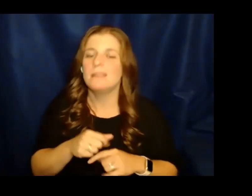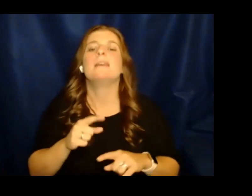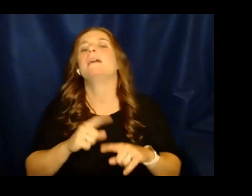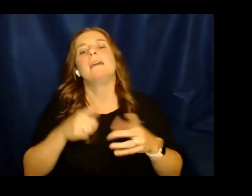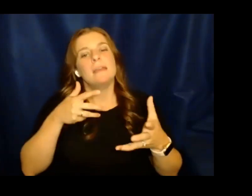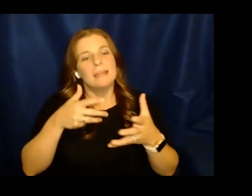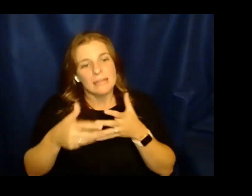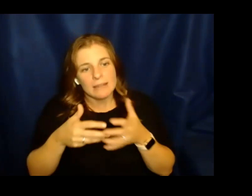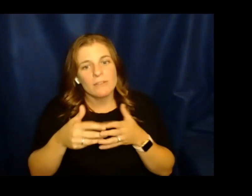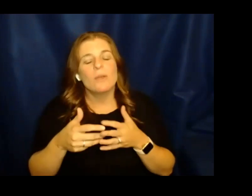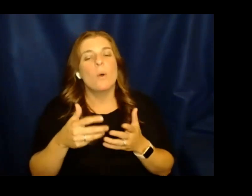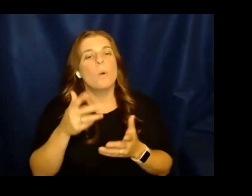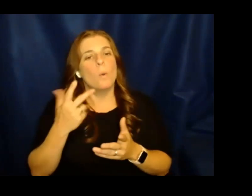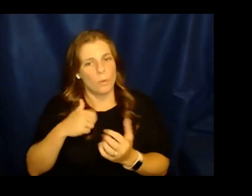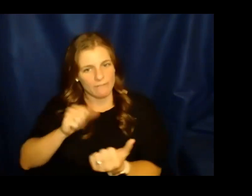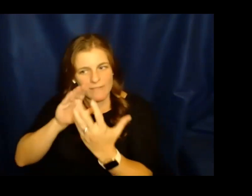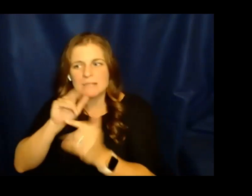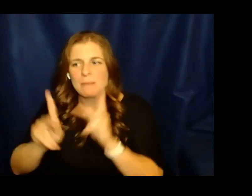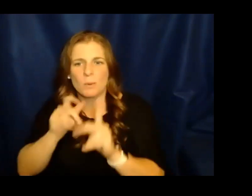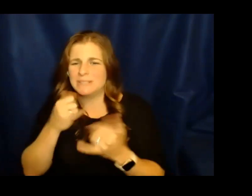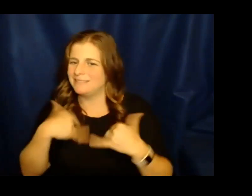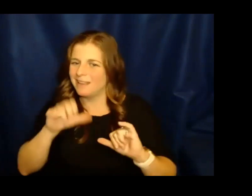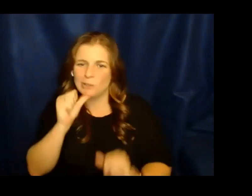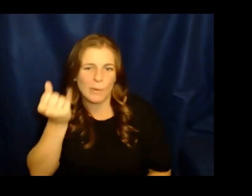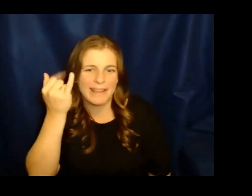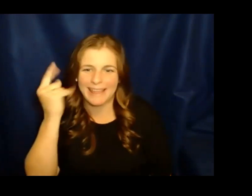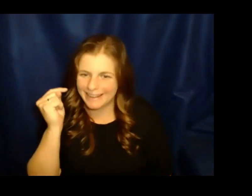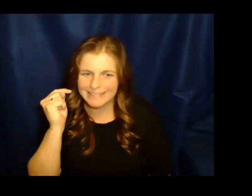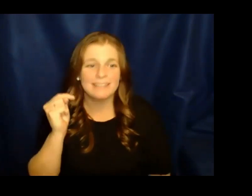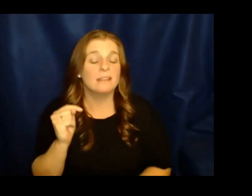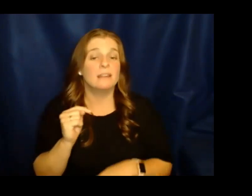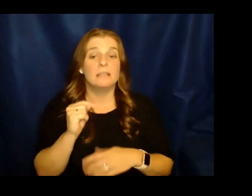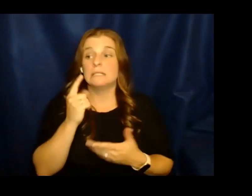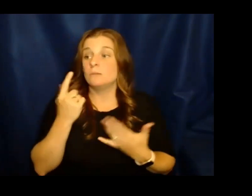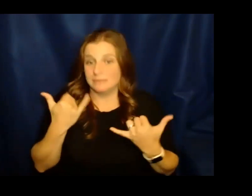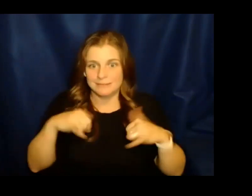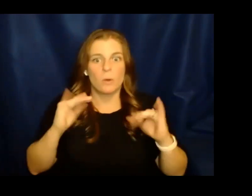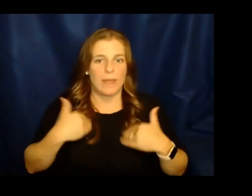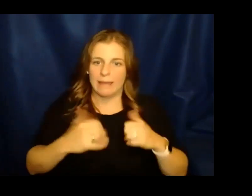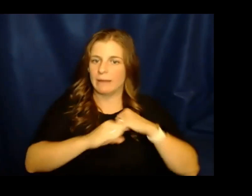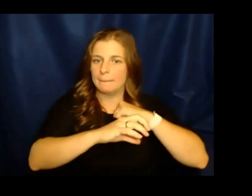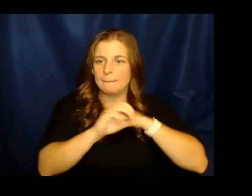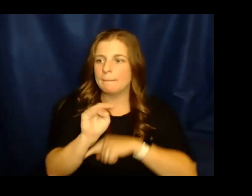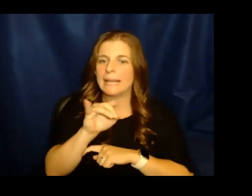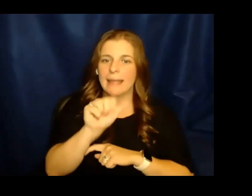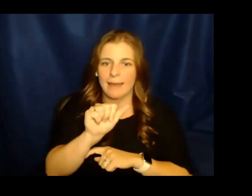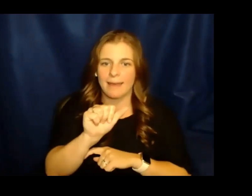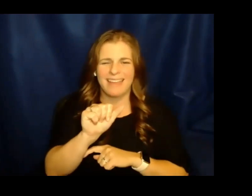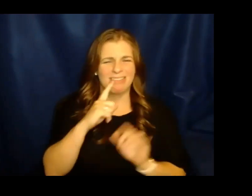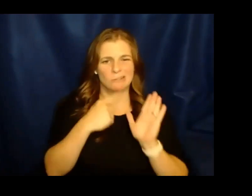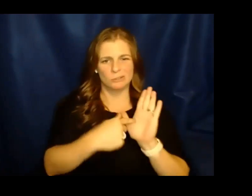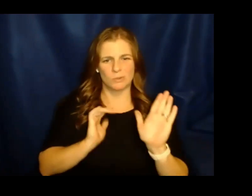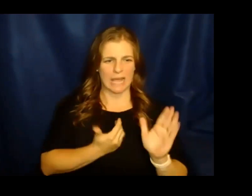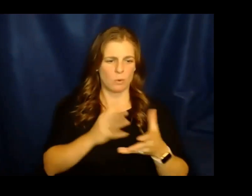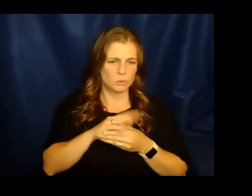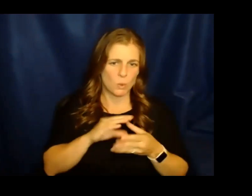who don't get it yet, even when we do have a media that all too often positions our stories in ways that make